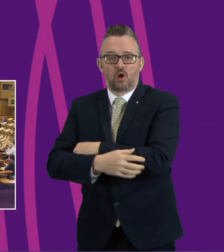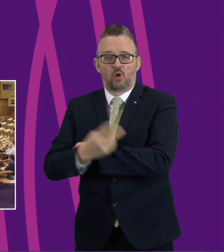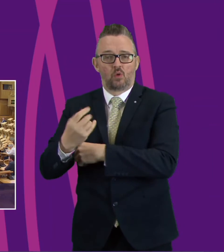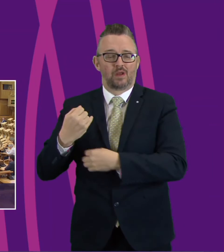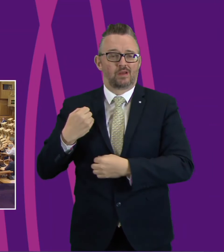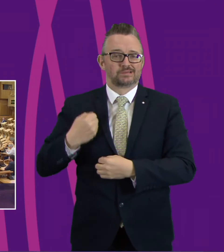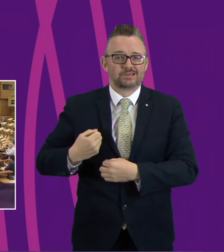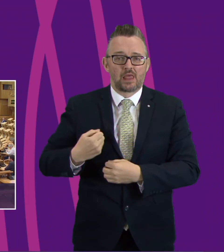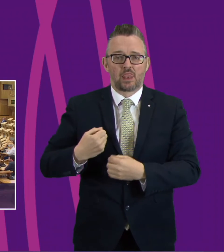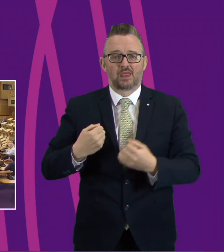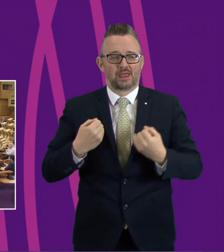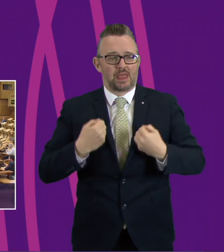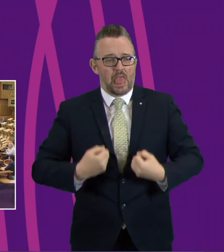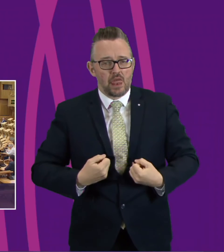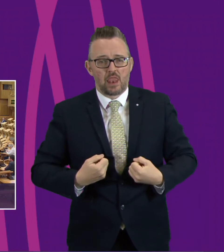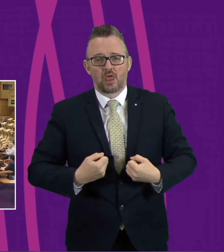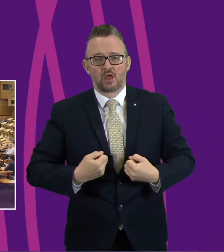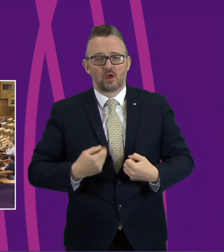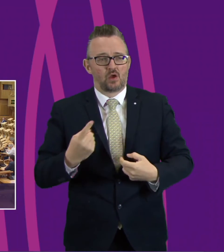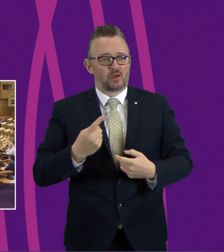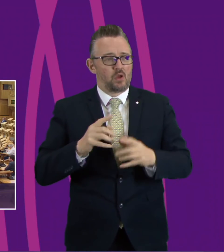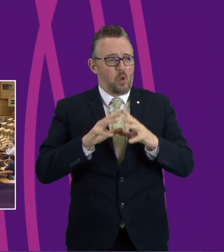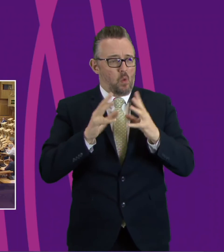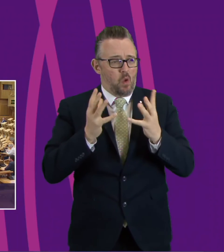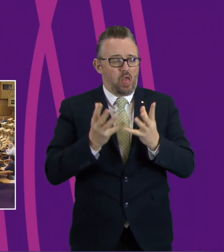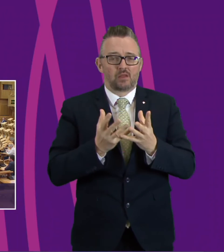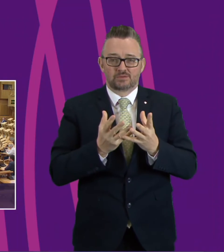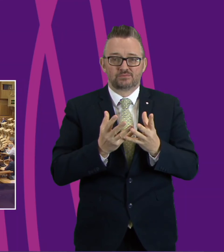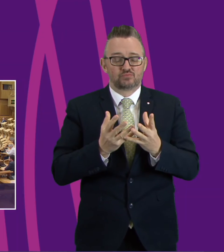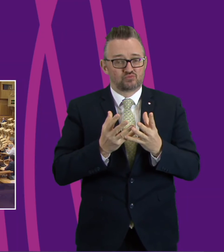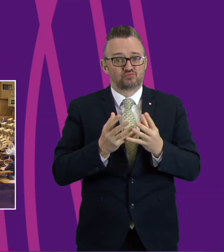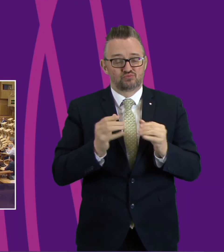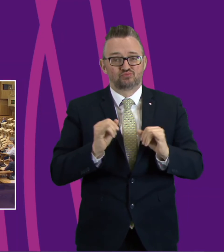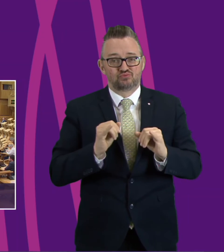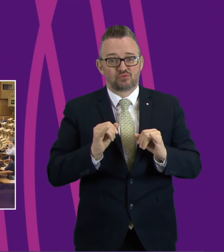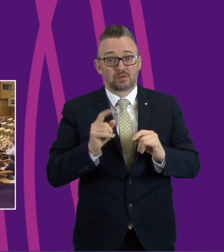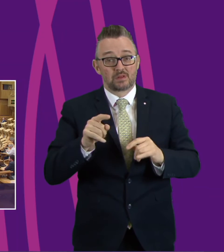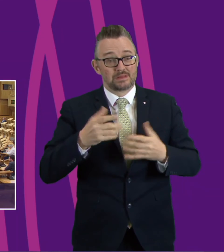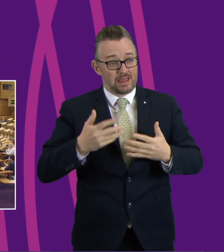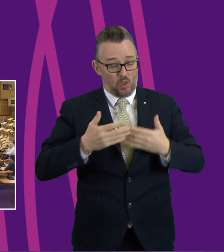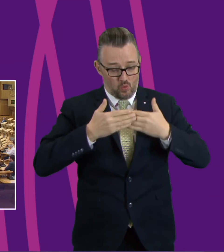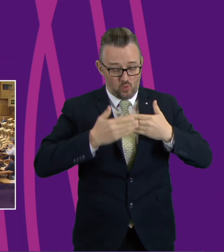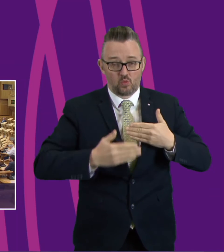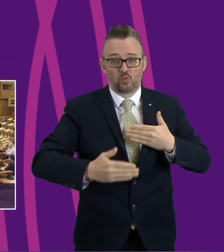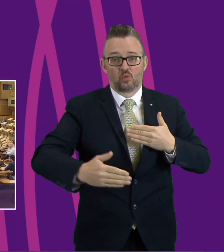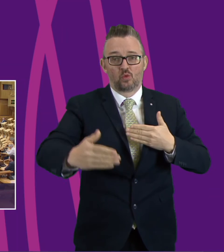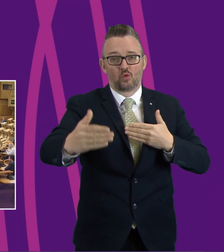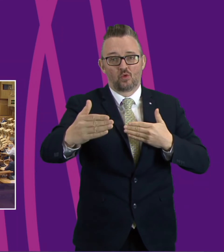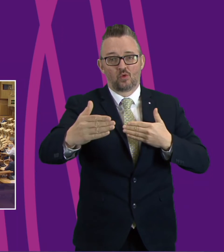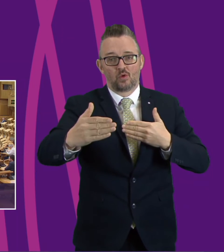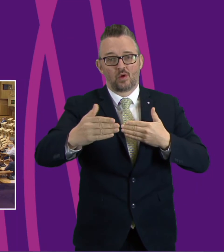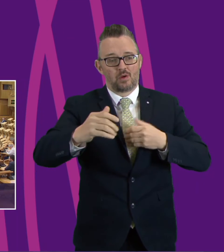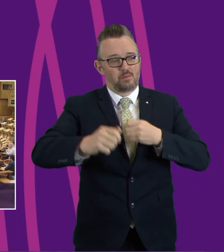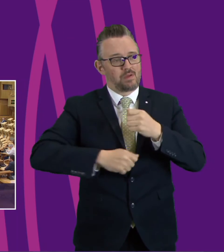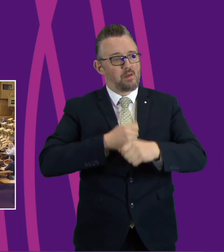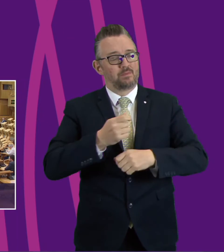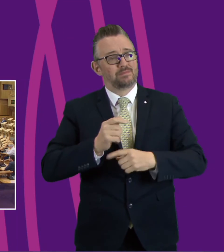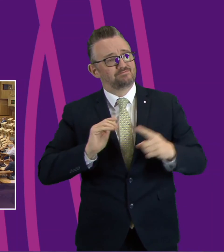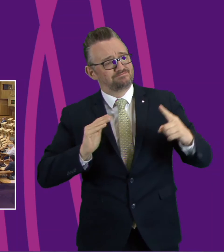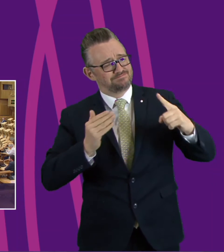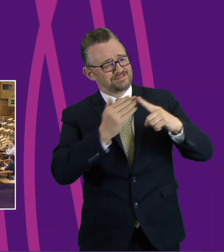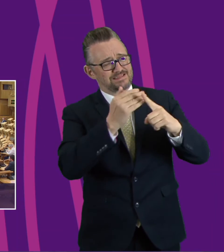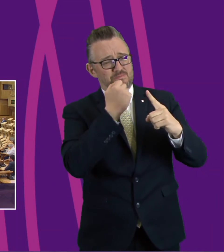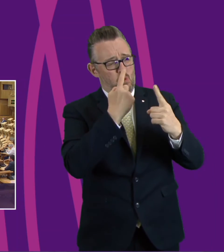elderly, the sick, our fragile world, from this holy season onwards, becomes the #1